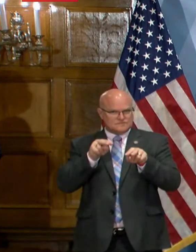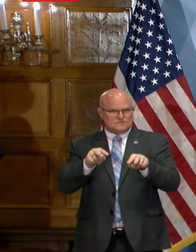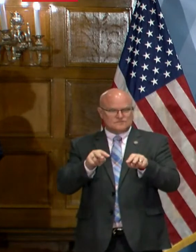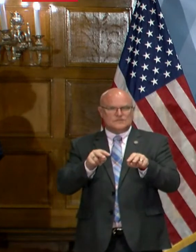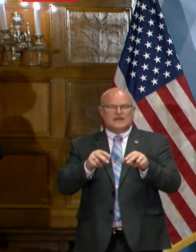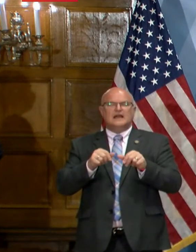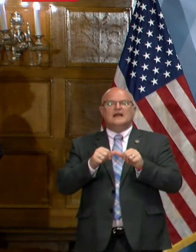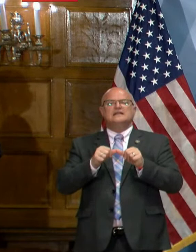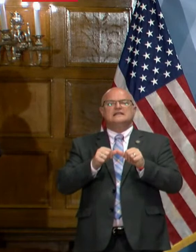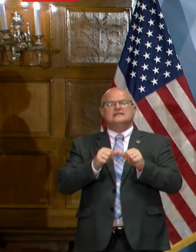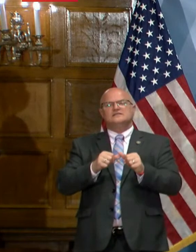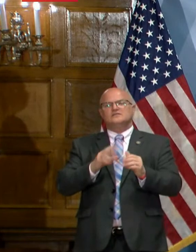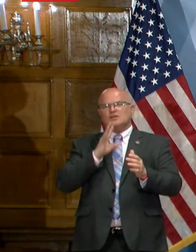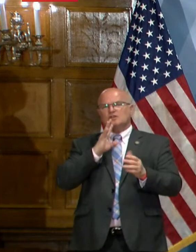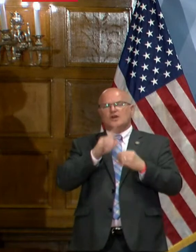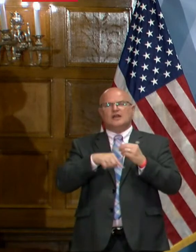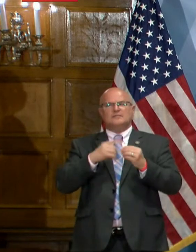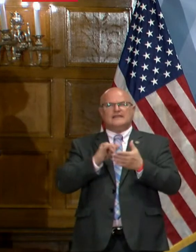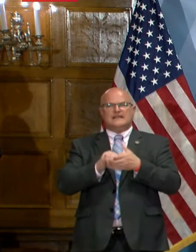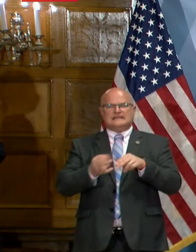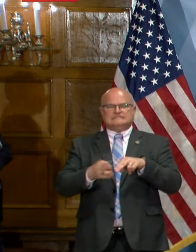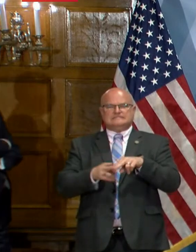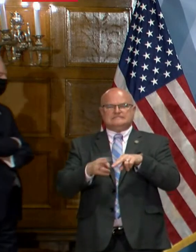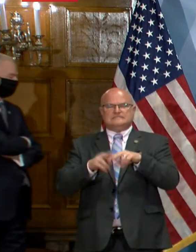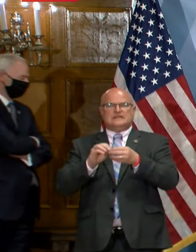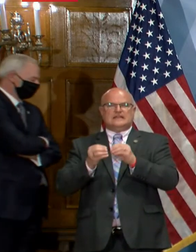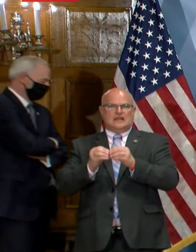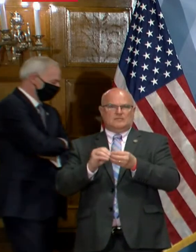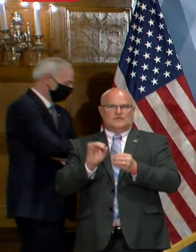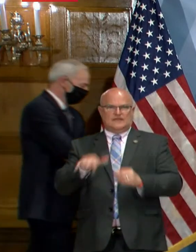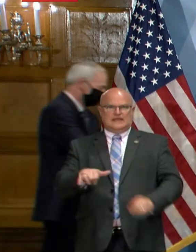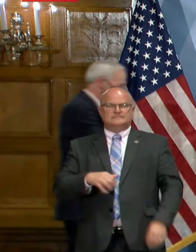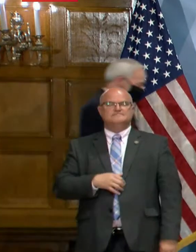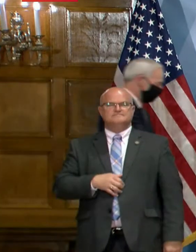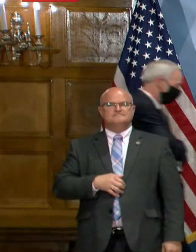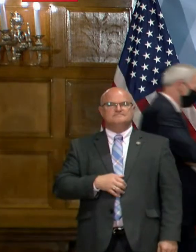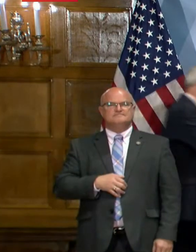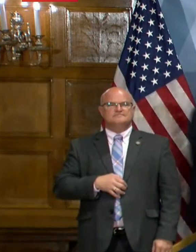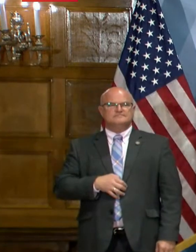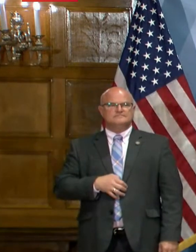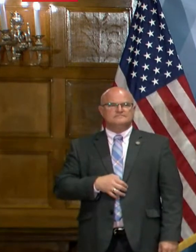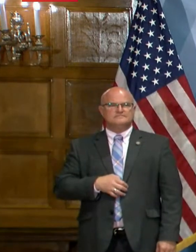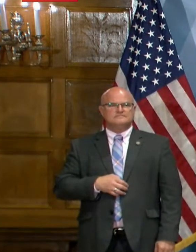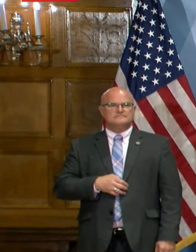continue to sequence viruses and increase the number of sequenced viruses in the future.